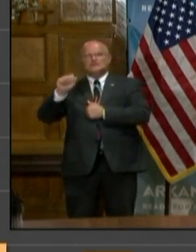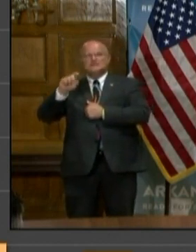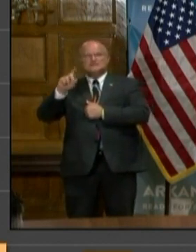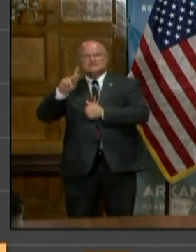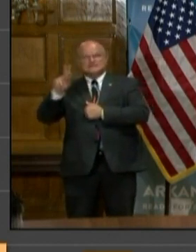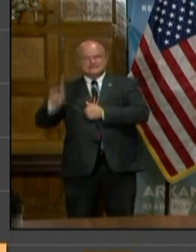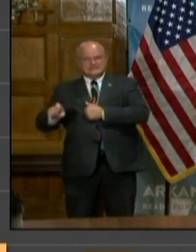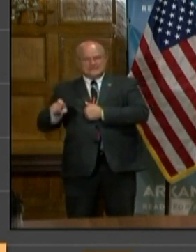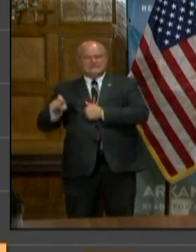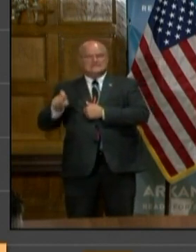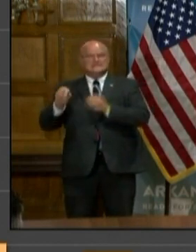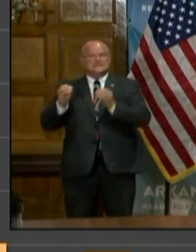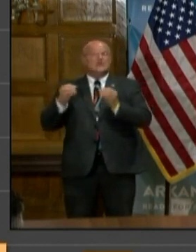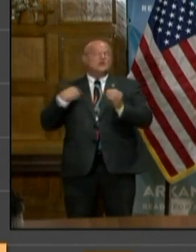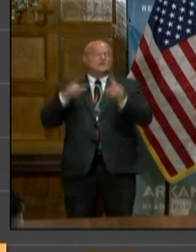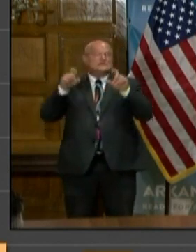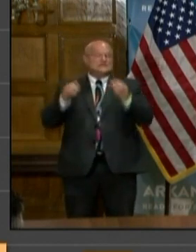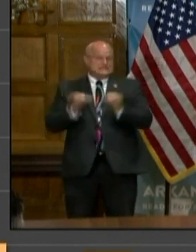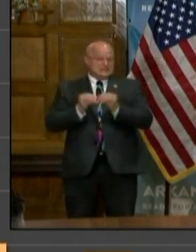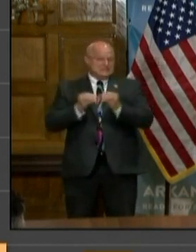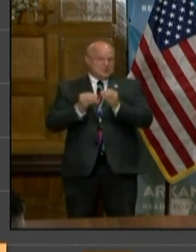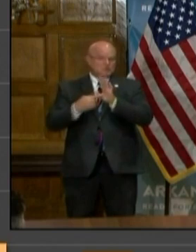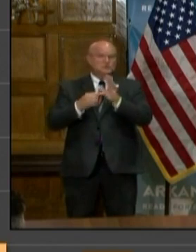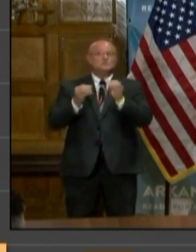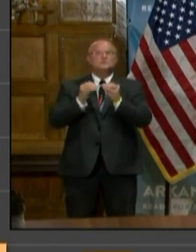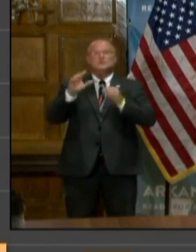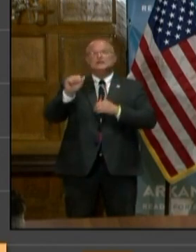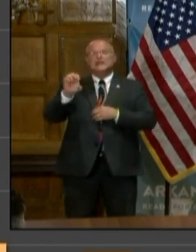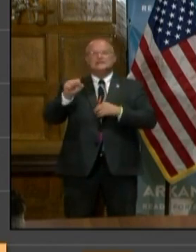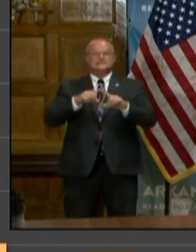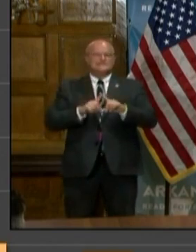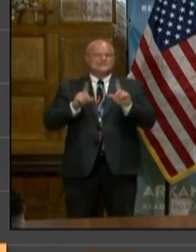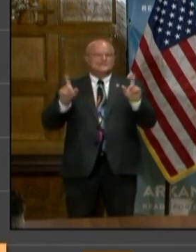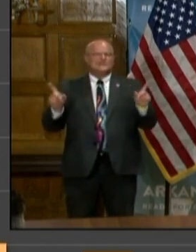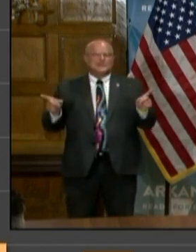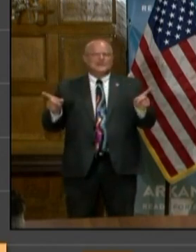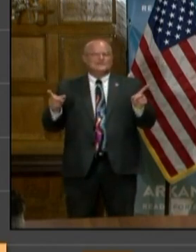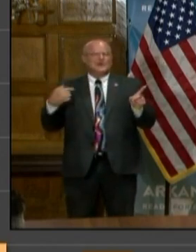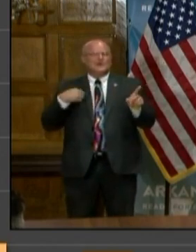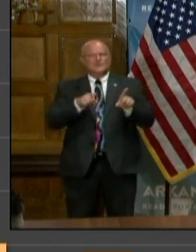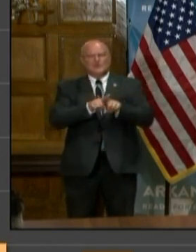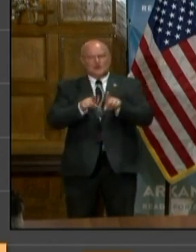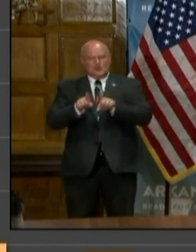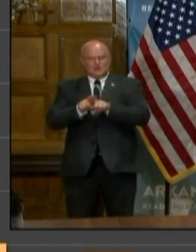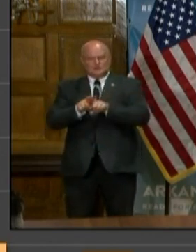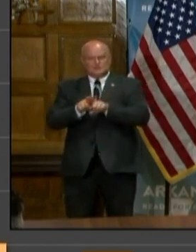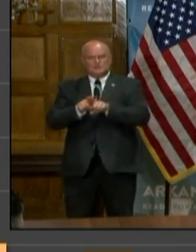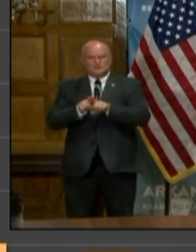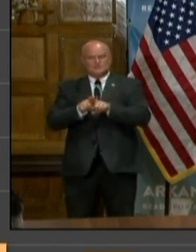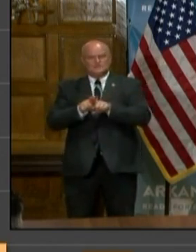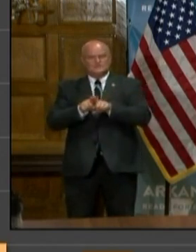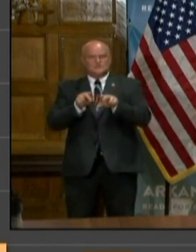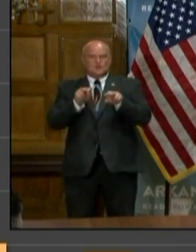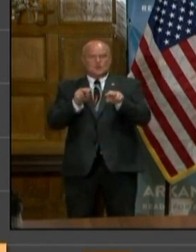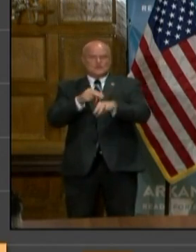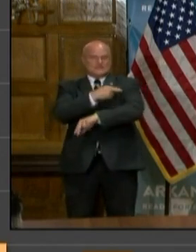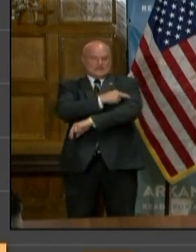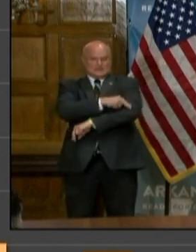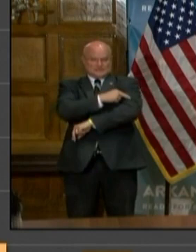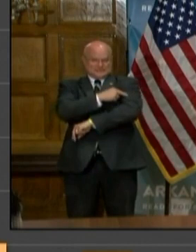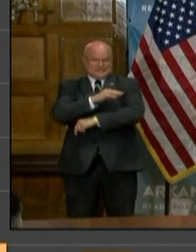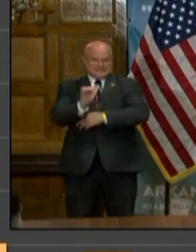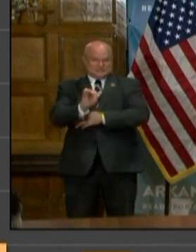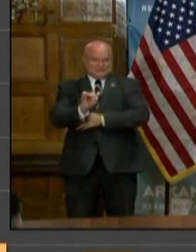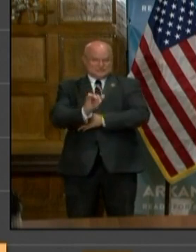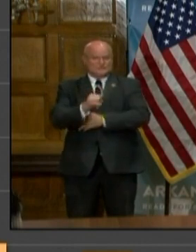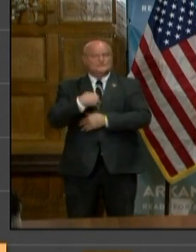where we're testing more, which reflects more cases. But we also, are watching the